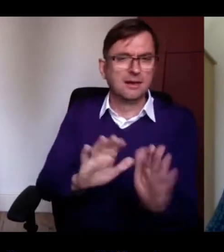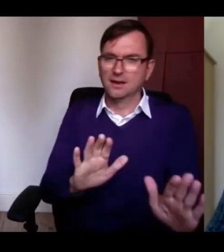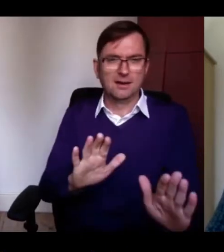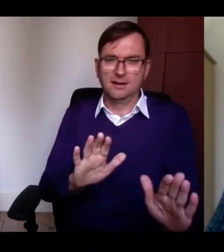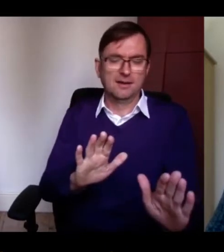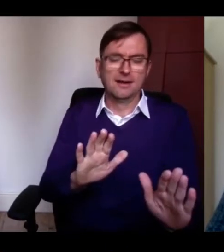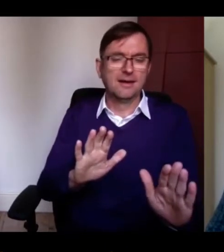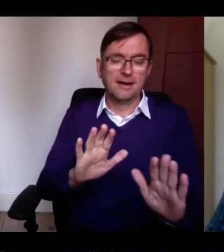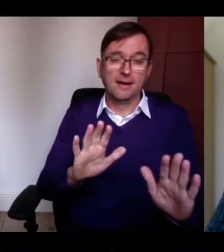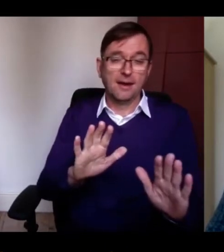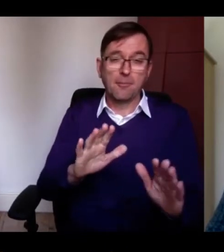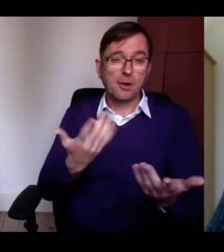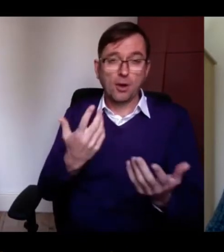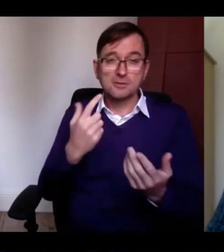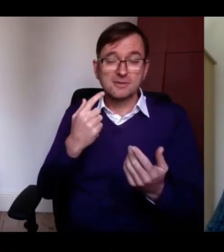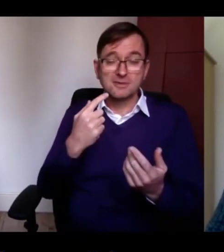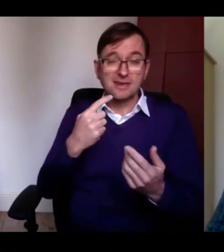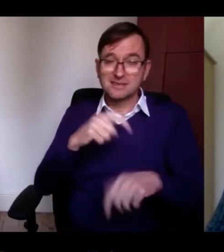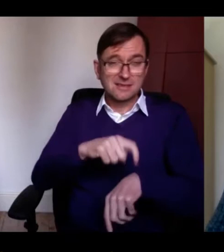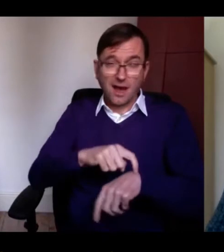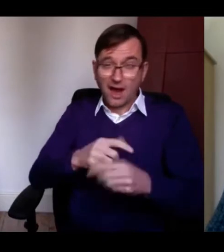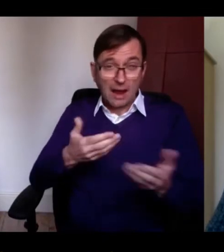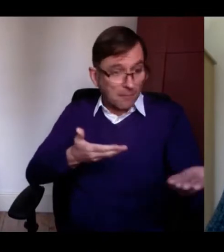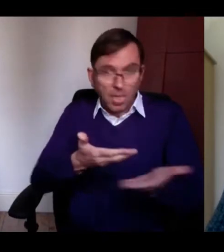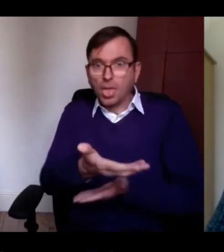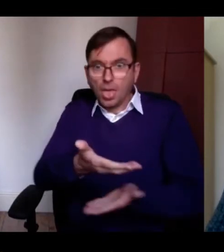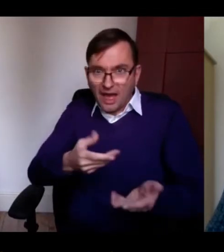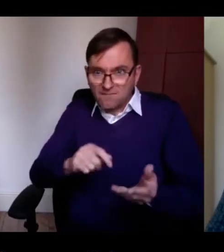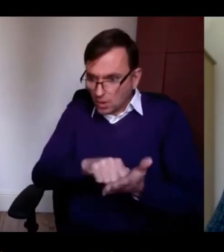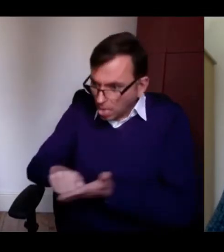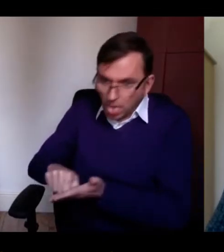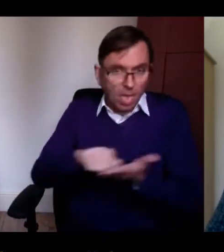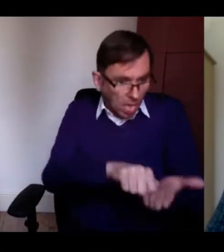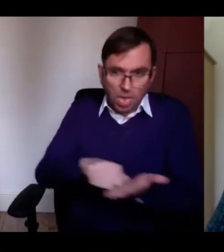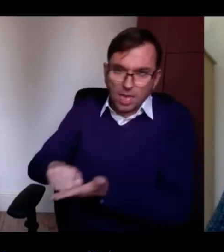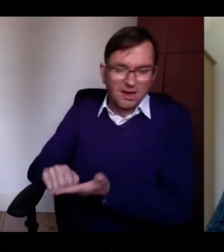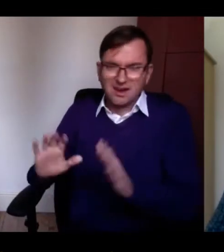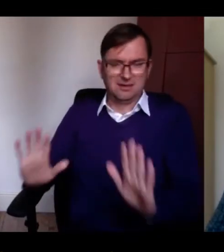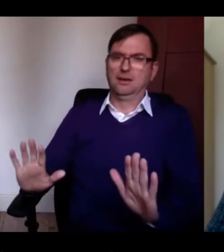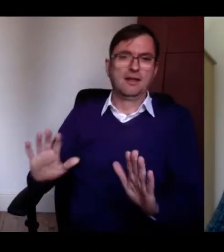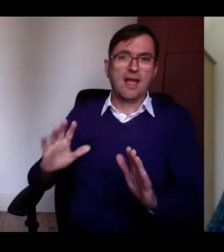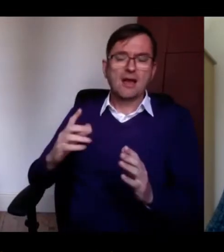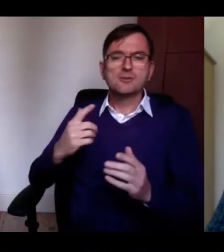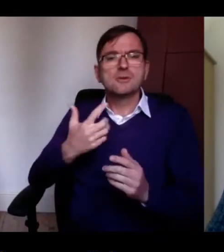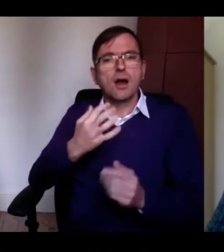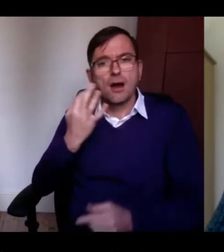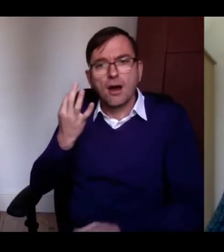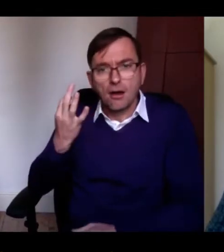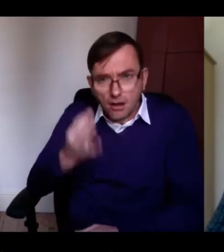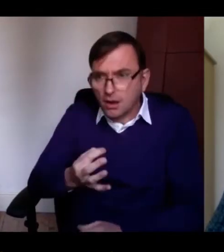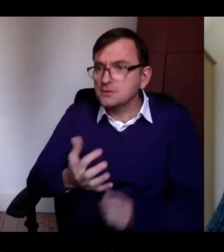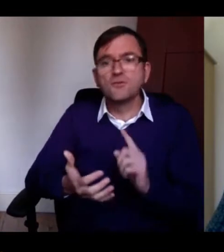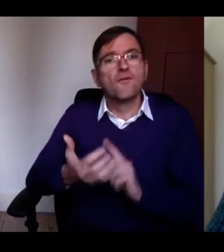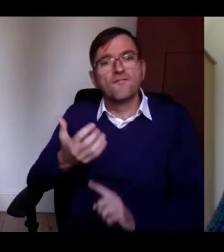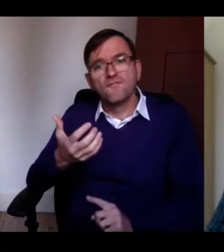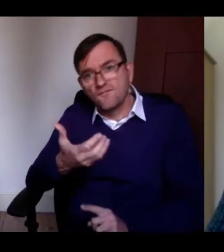Maybe we won't. Because sometime that takes too long and we lose